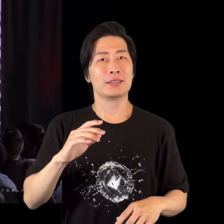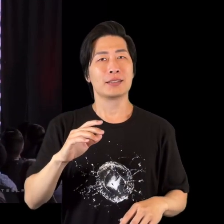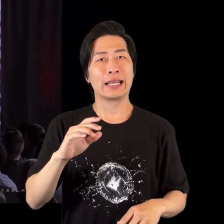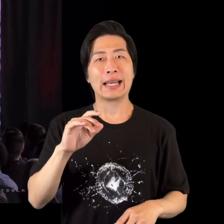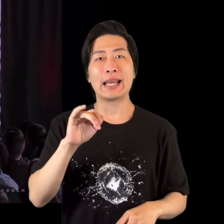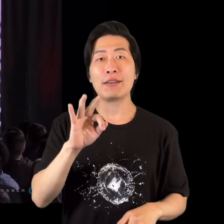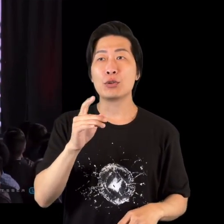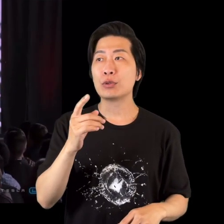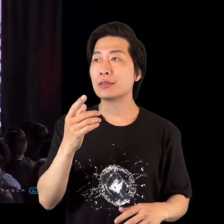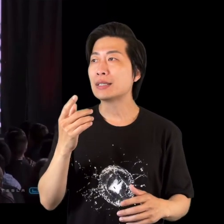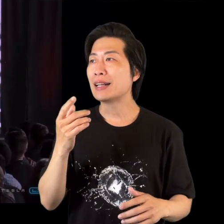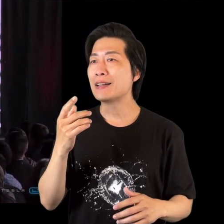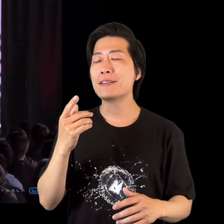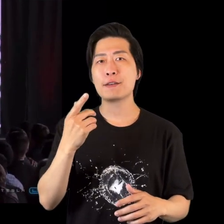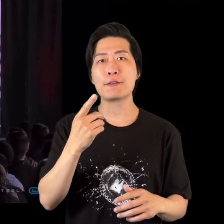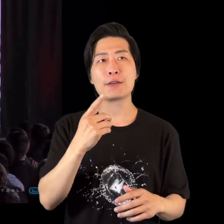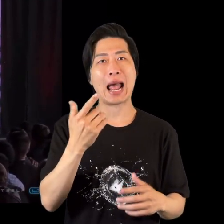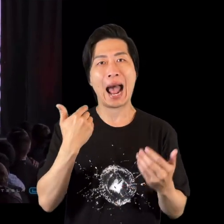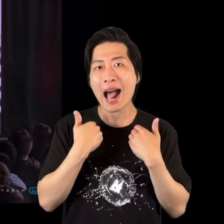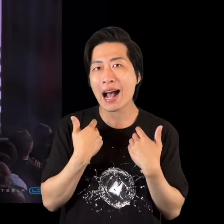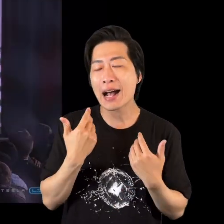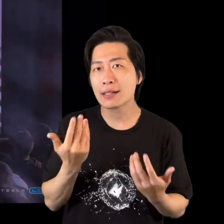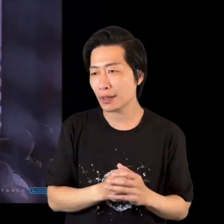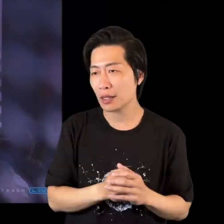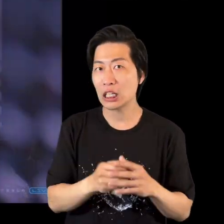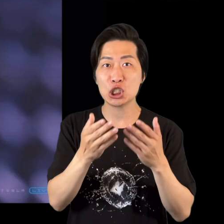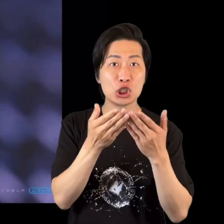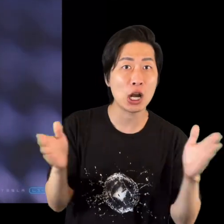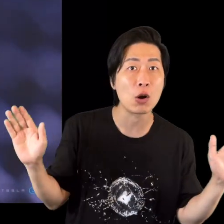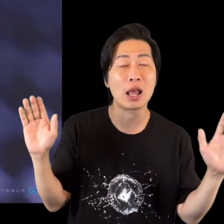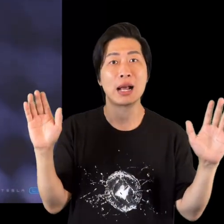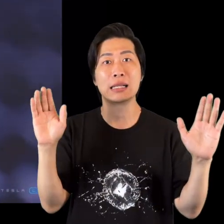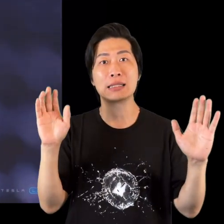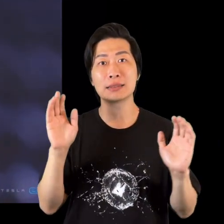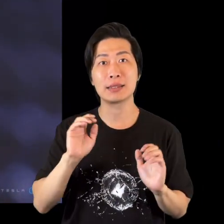But if you say, like, if you have had a